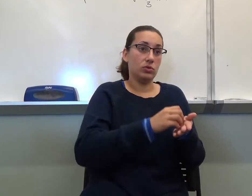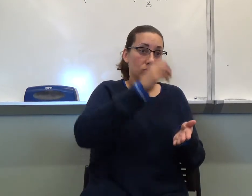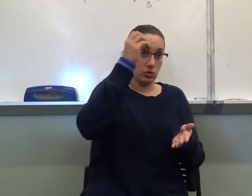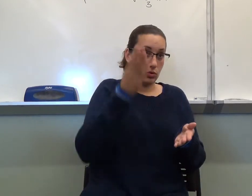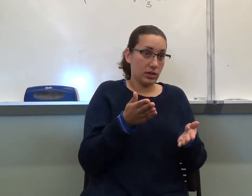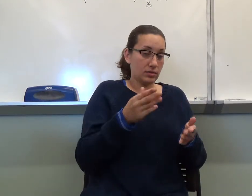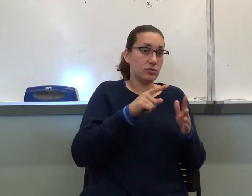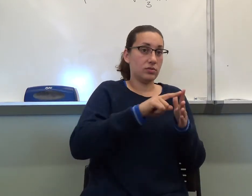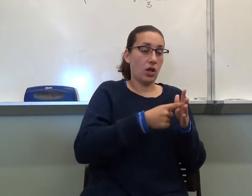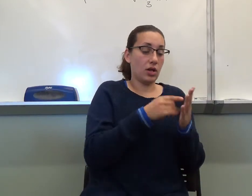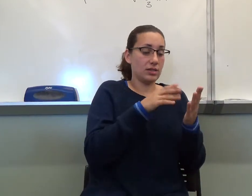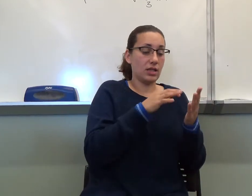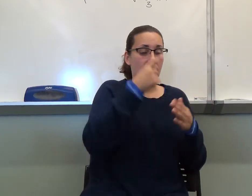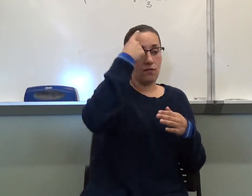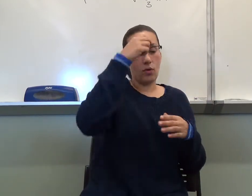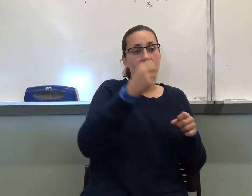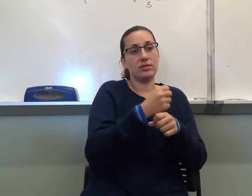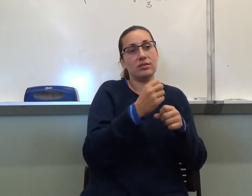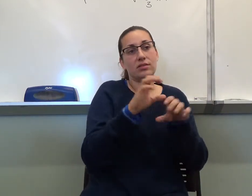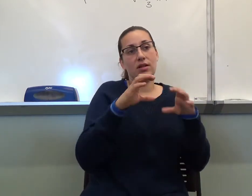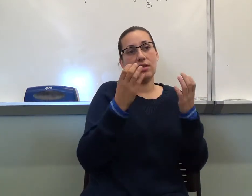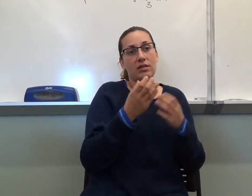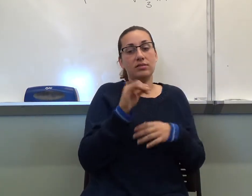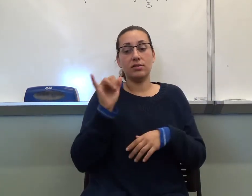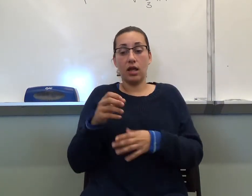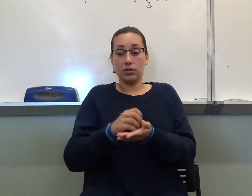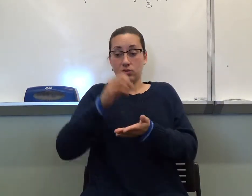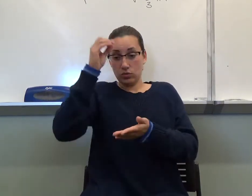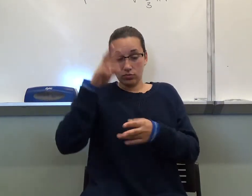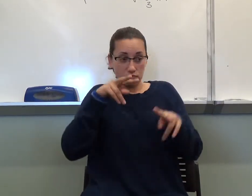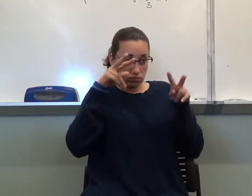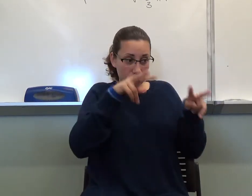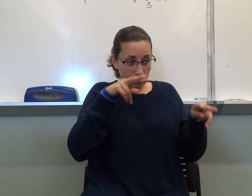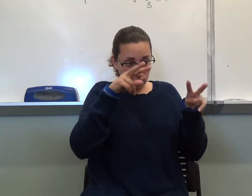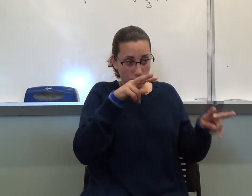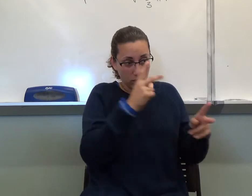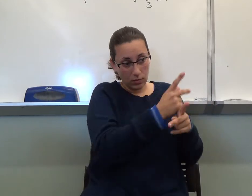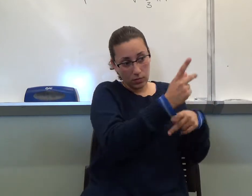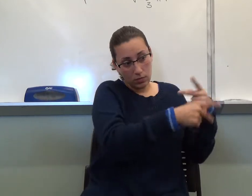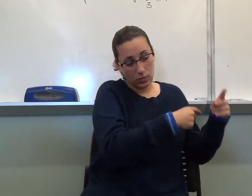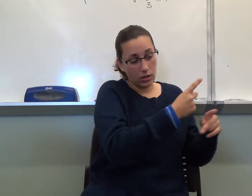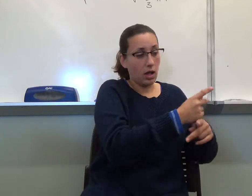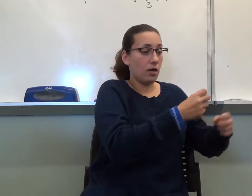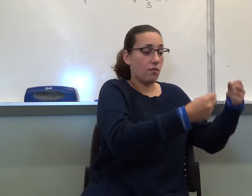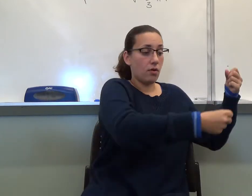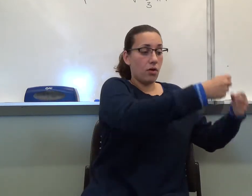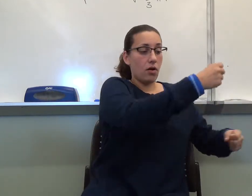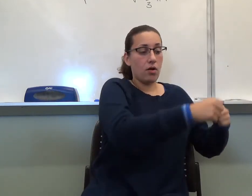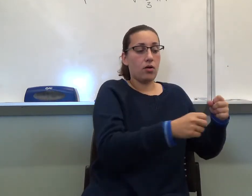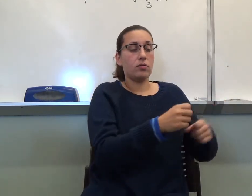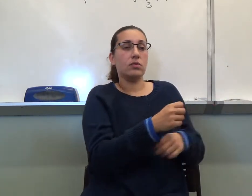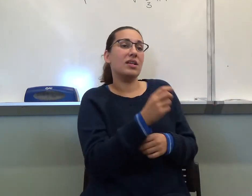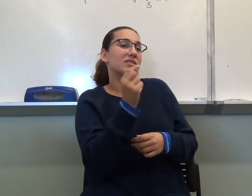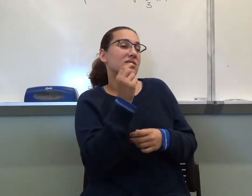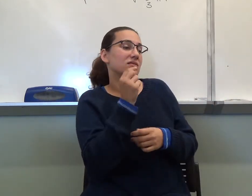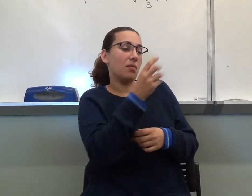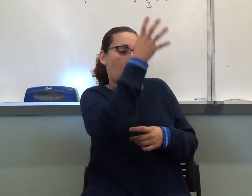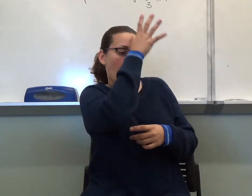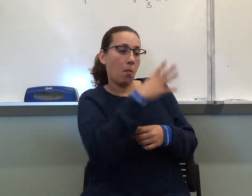statistics class. The student observed the type of vehicle and gender of the driver for 18 vehicles in the school parking lot.